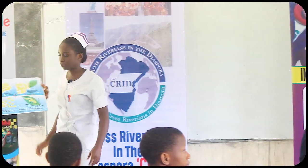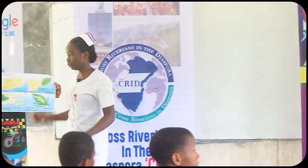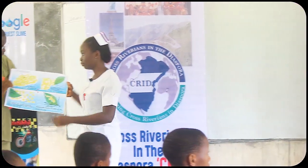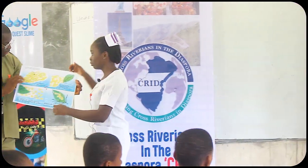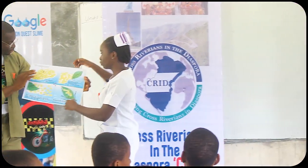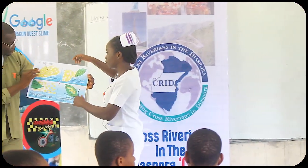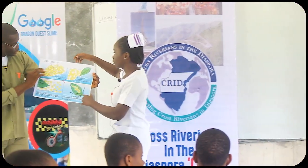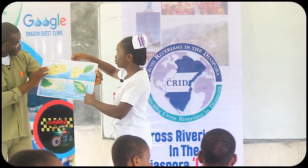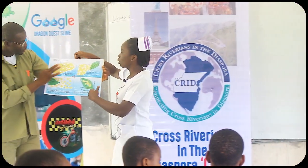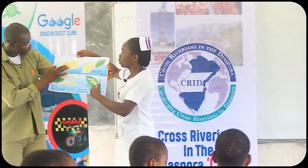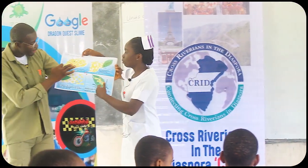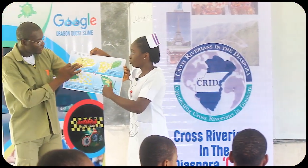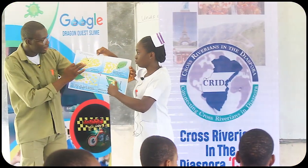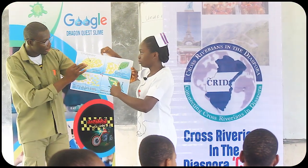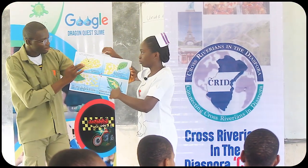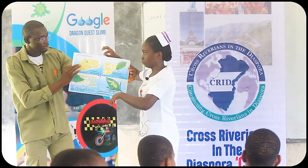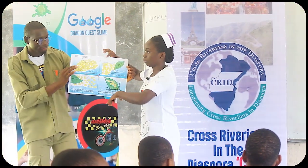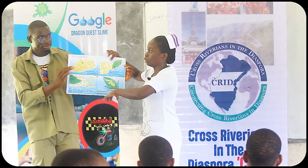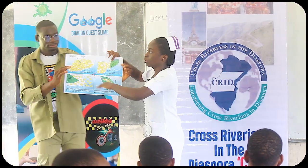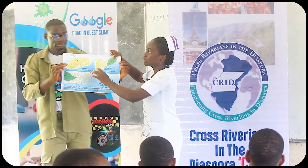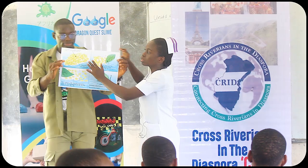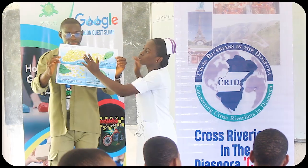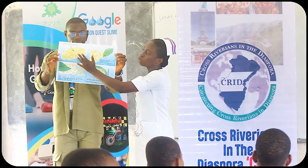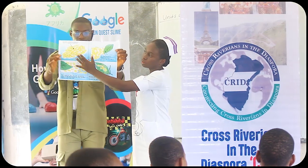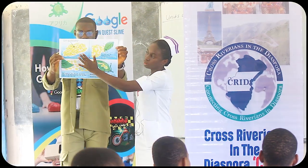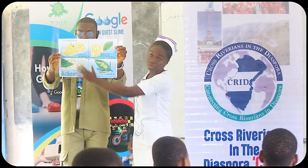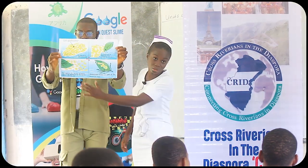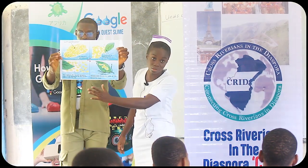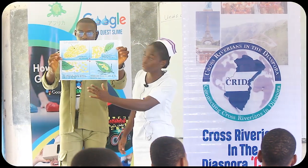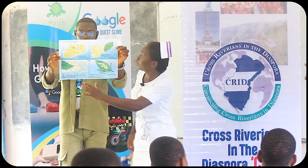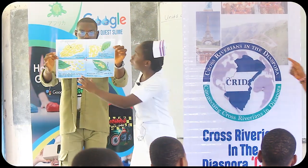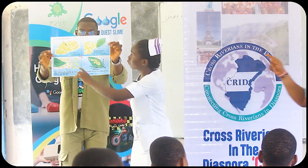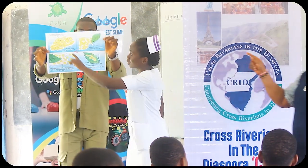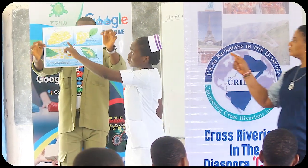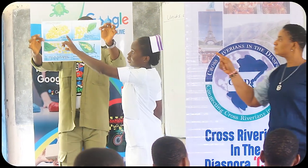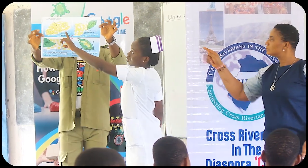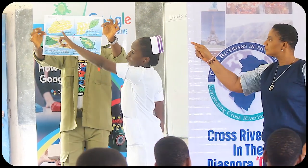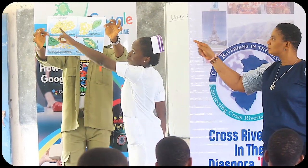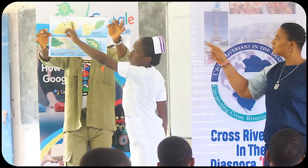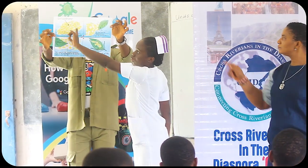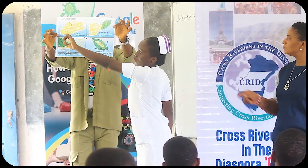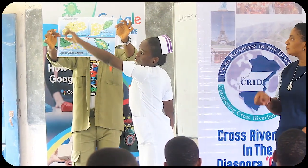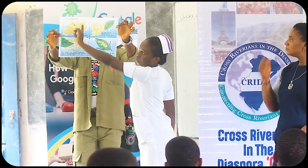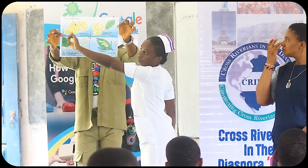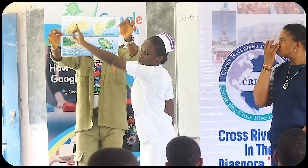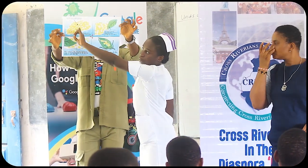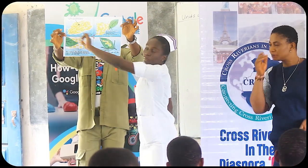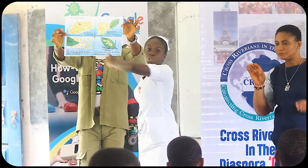Okay, go ahead. Yeah. So identify the eggs. So this is a colony of a fertilized mosquito